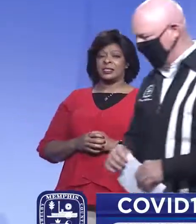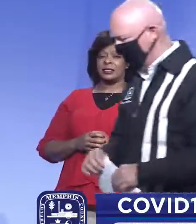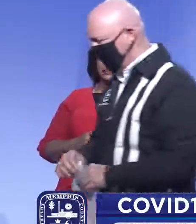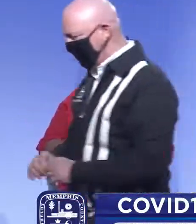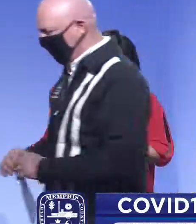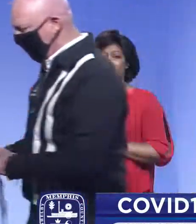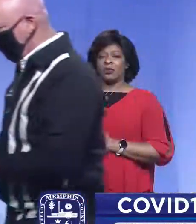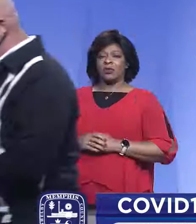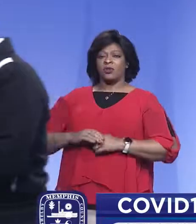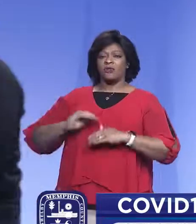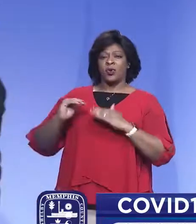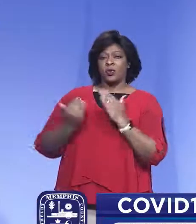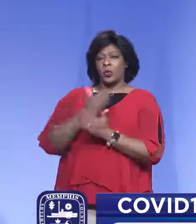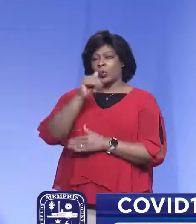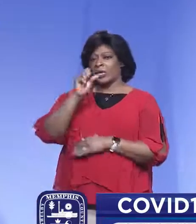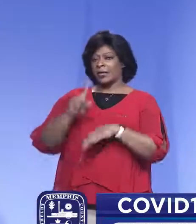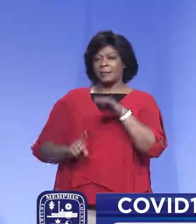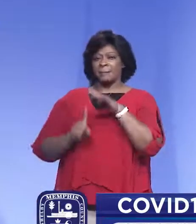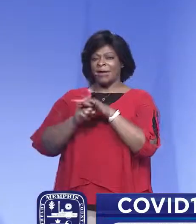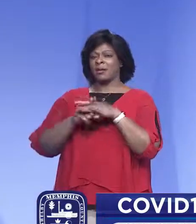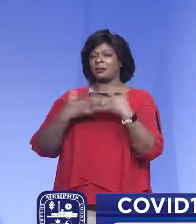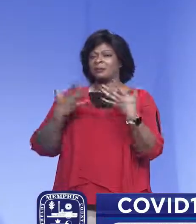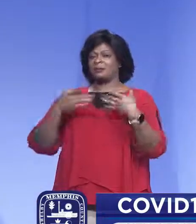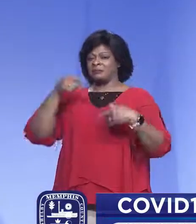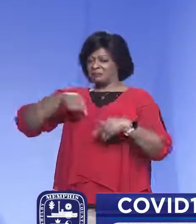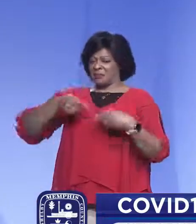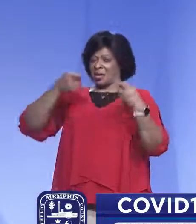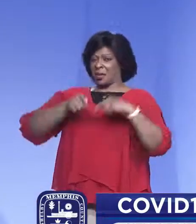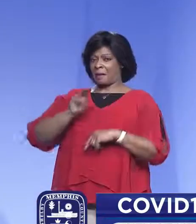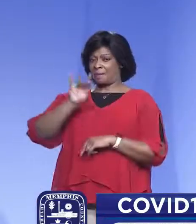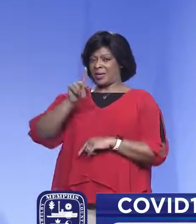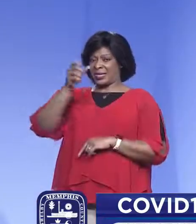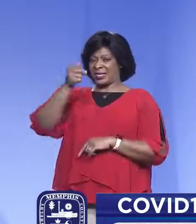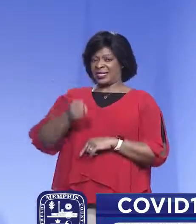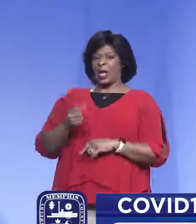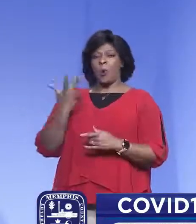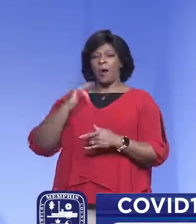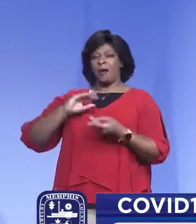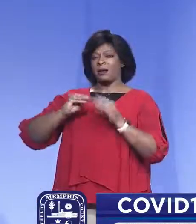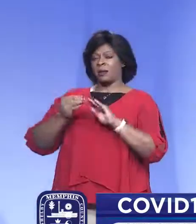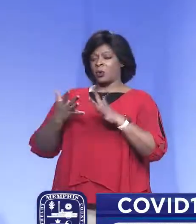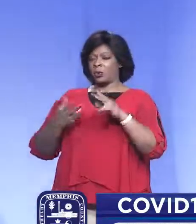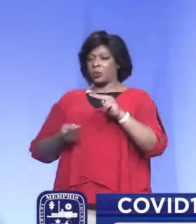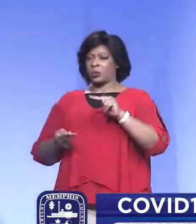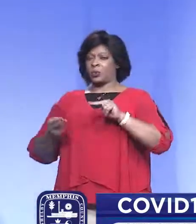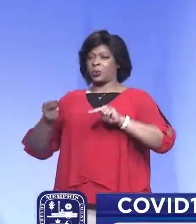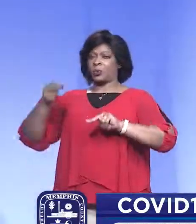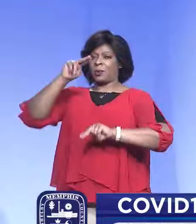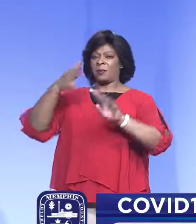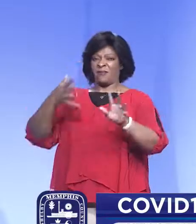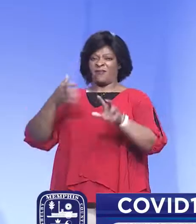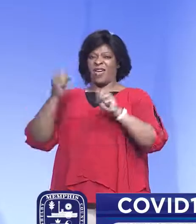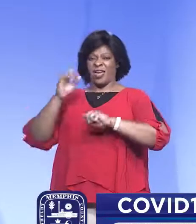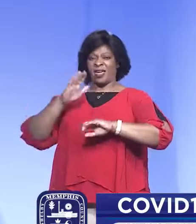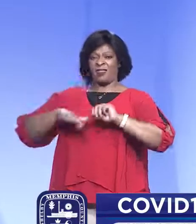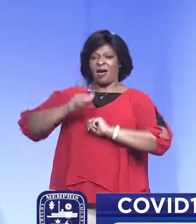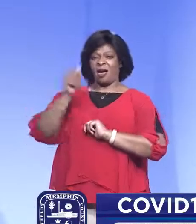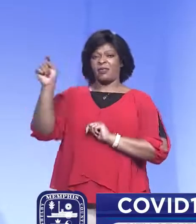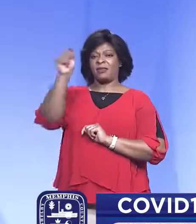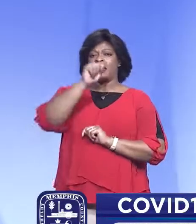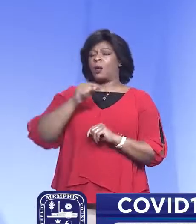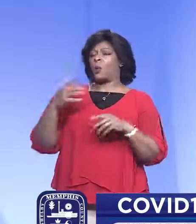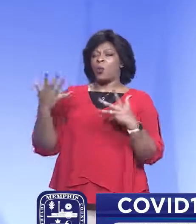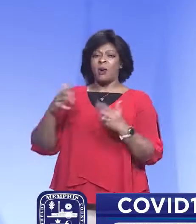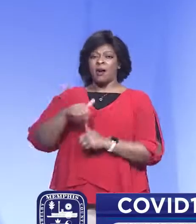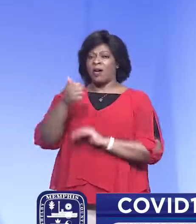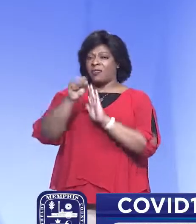cases. Can you speak to what's happening in the Mid-South and the state that's causing our numbers to accelerate so much faster than everybody else? And what are